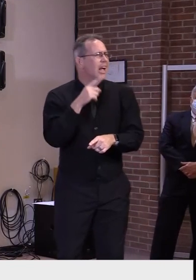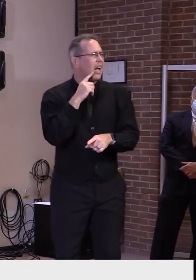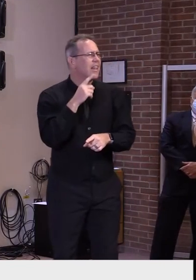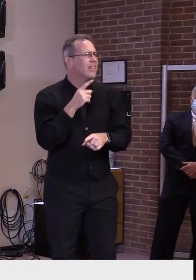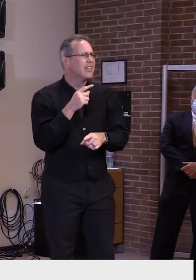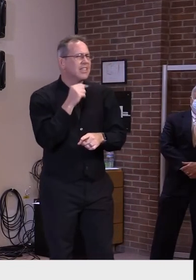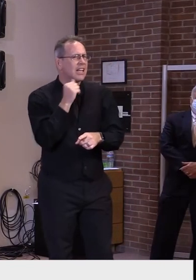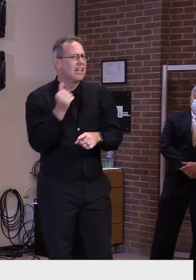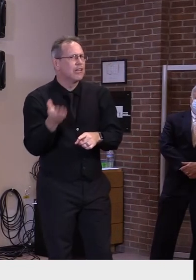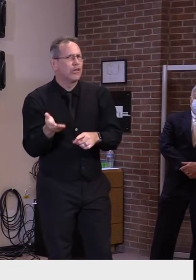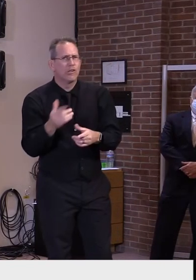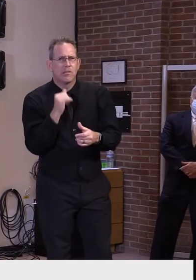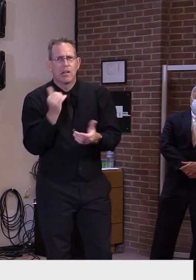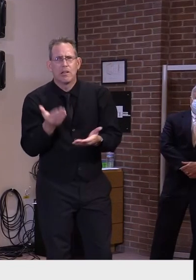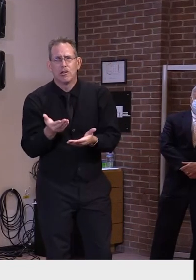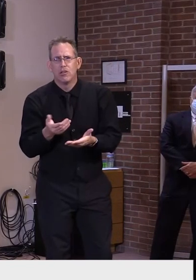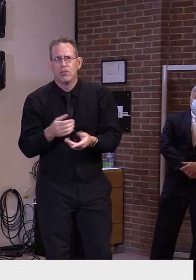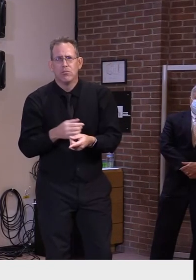Okay.